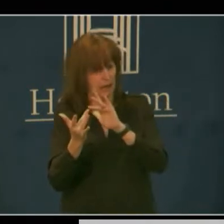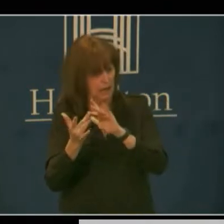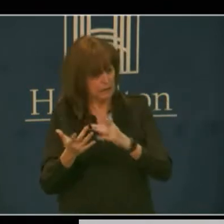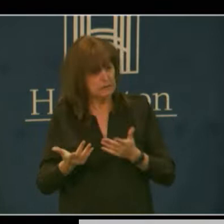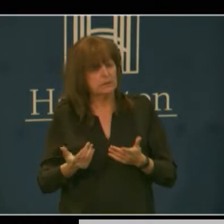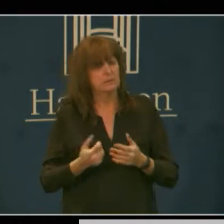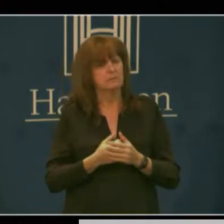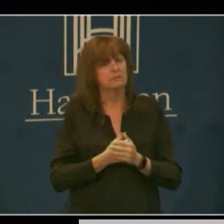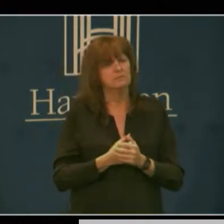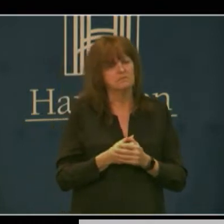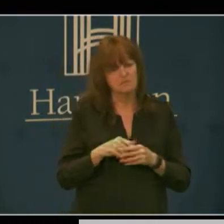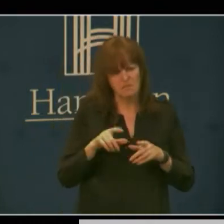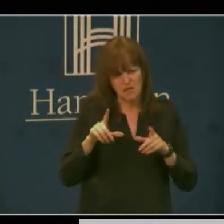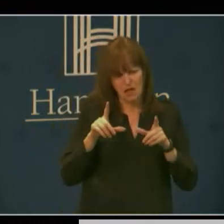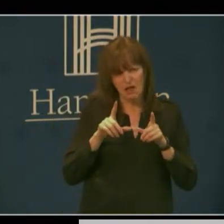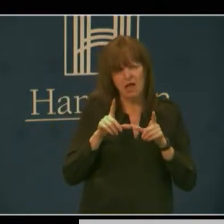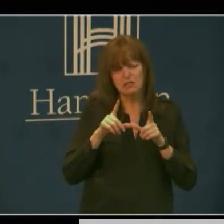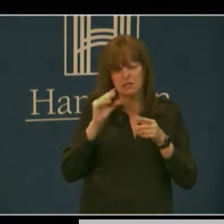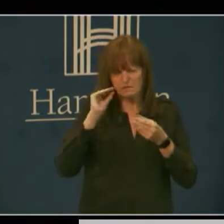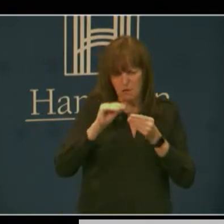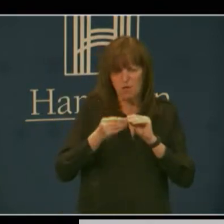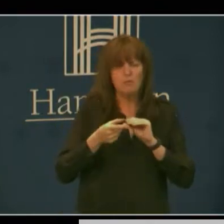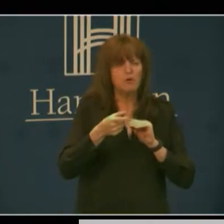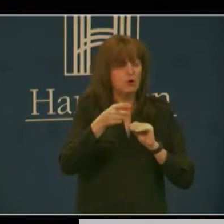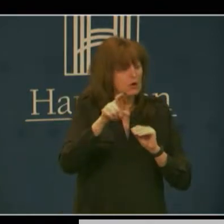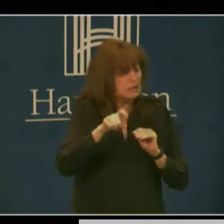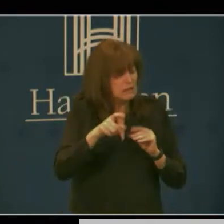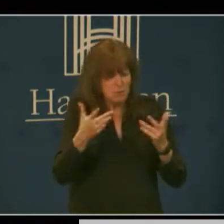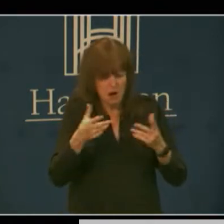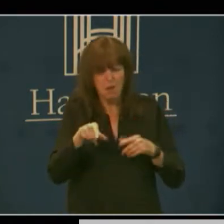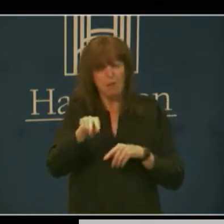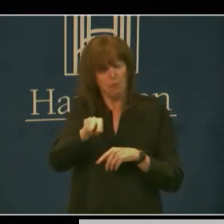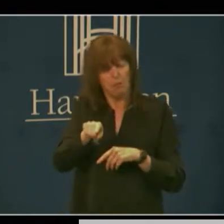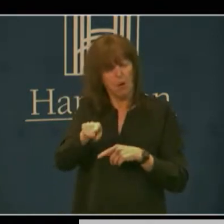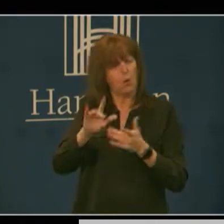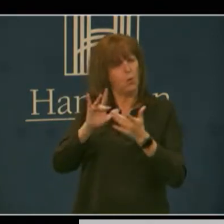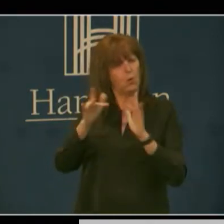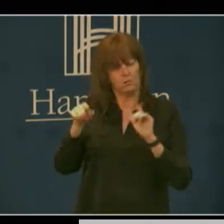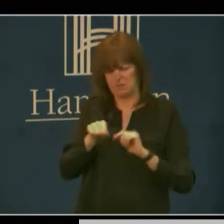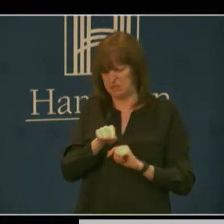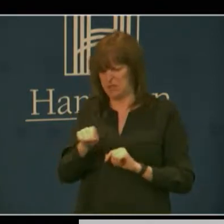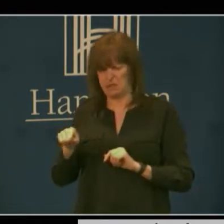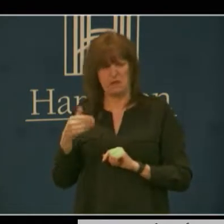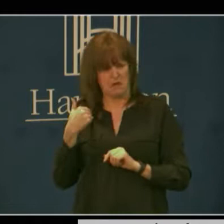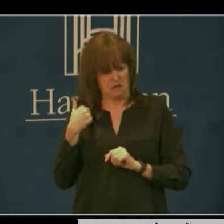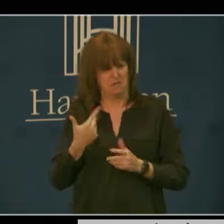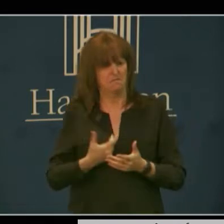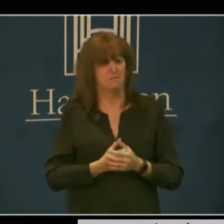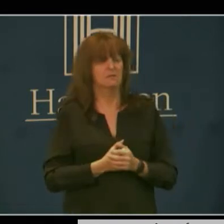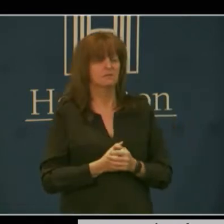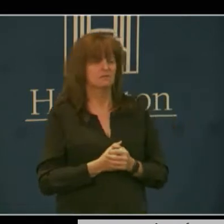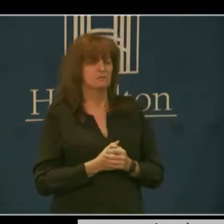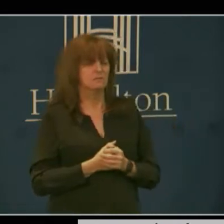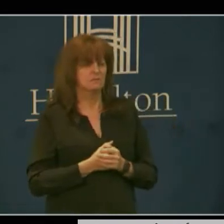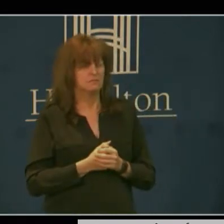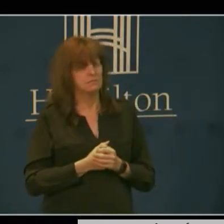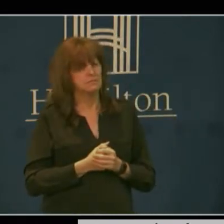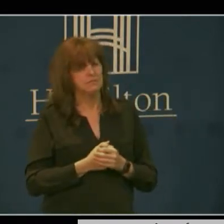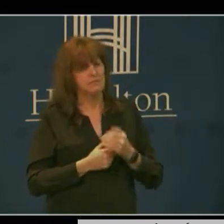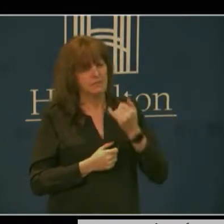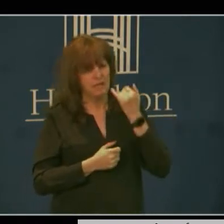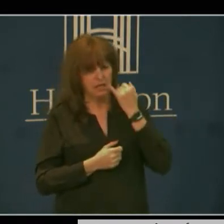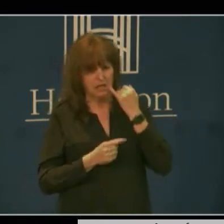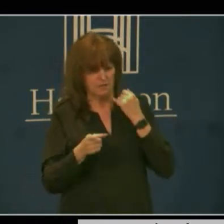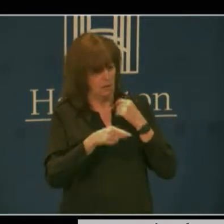that will be on our website. If you are an employee of a business and you don't feel that things are being